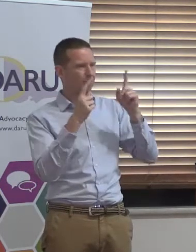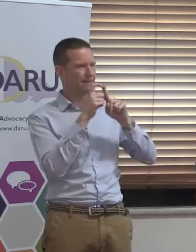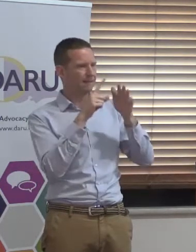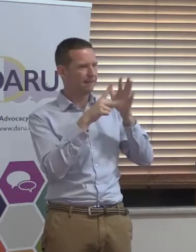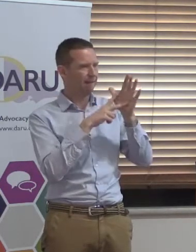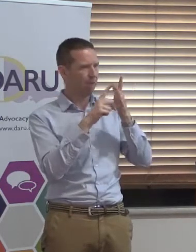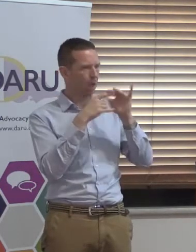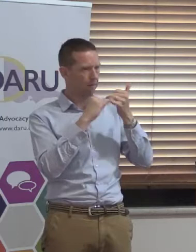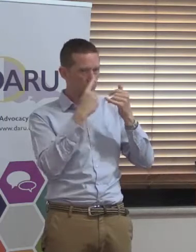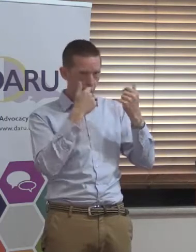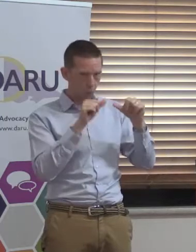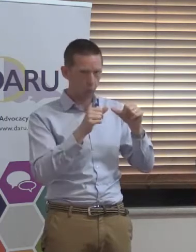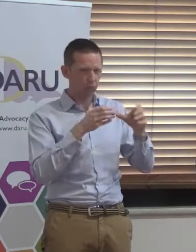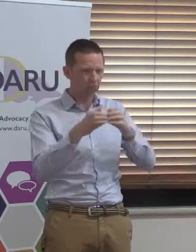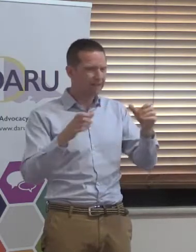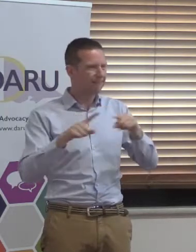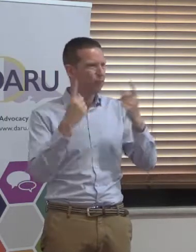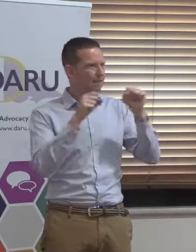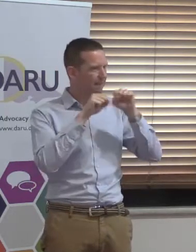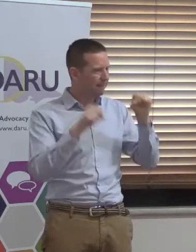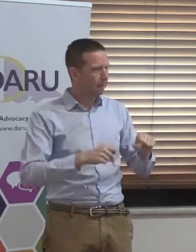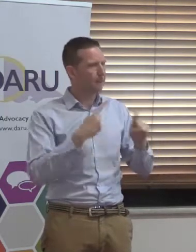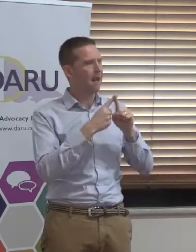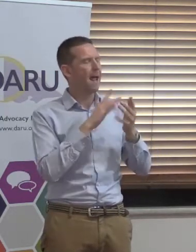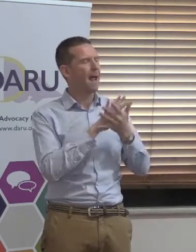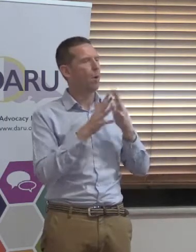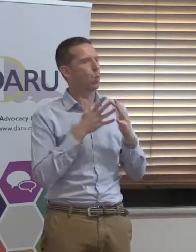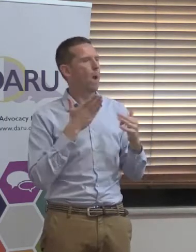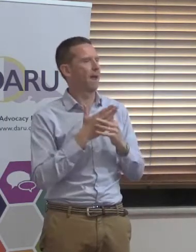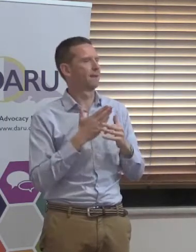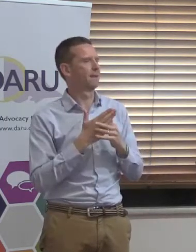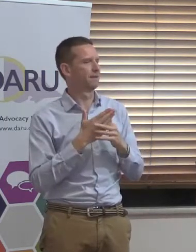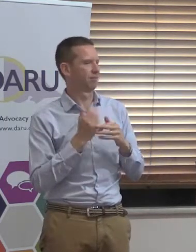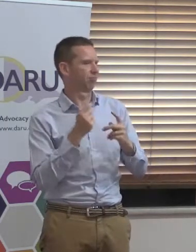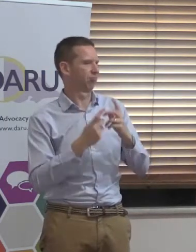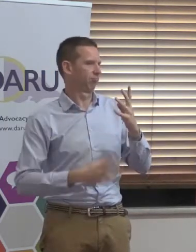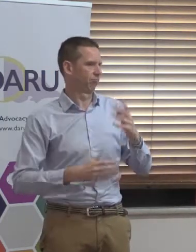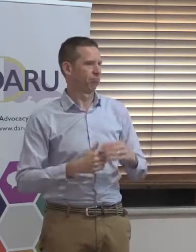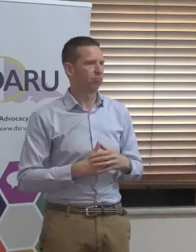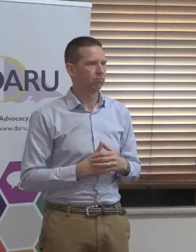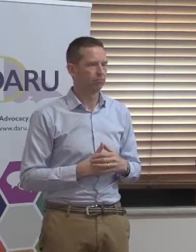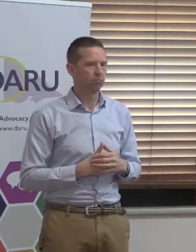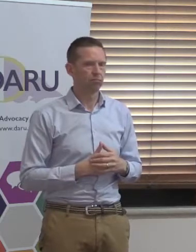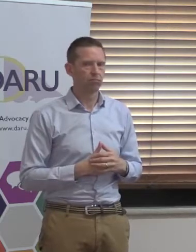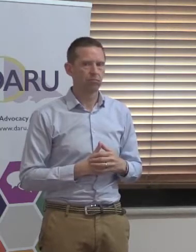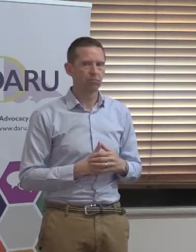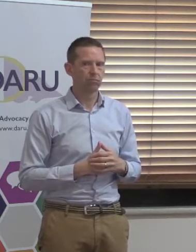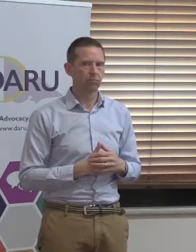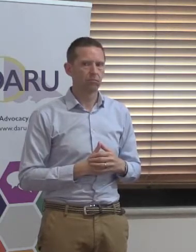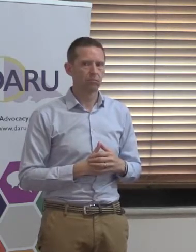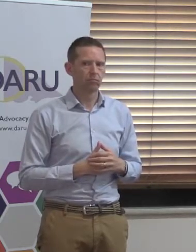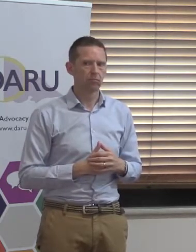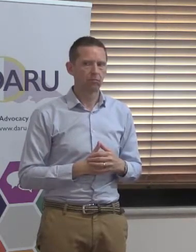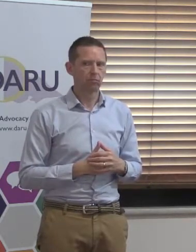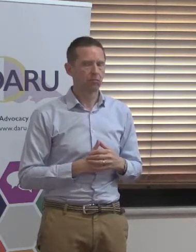might be using, different systems, and also how to access those. And there's quite a